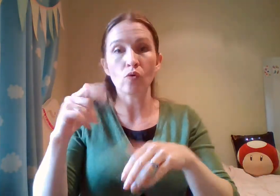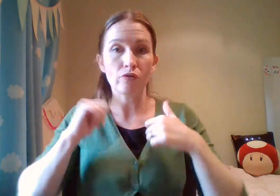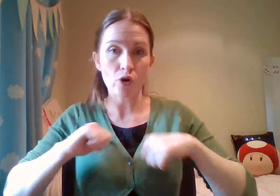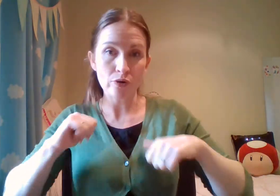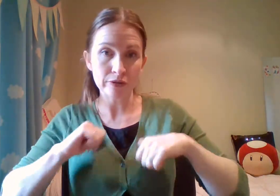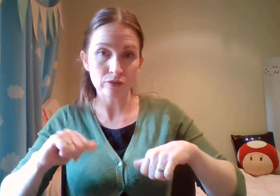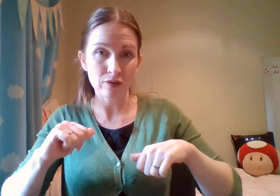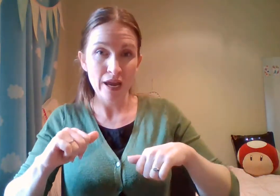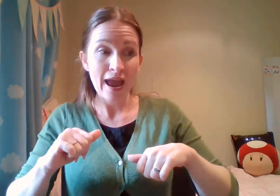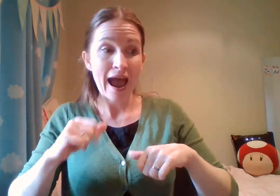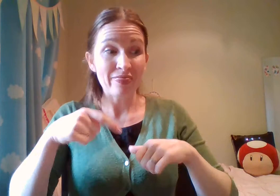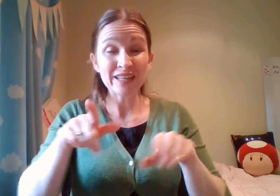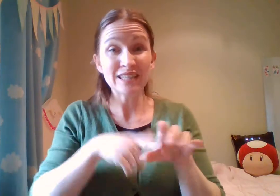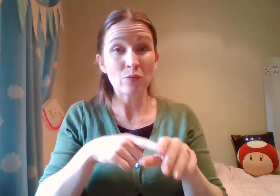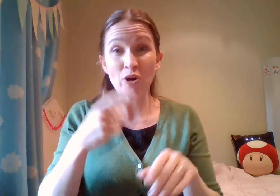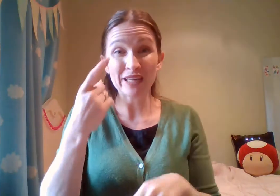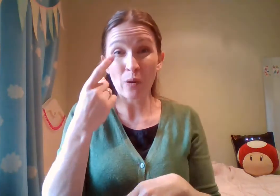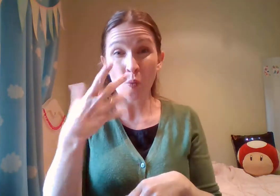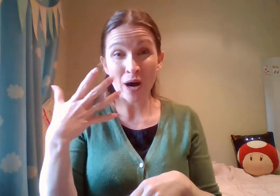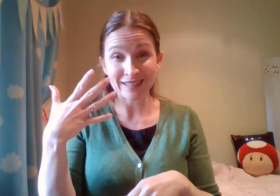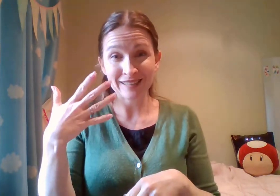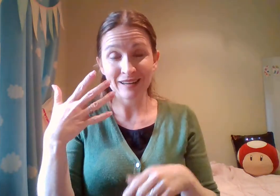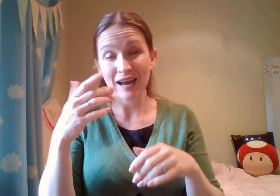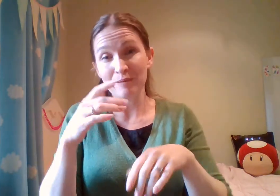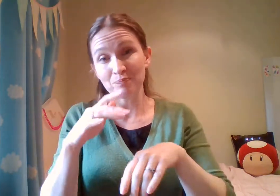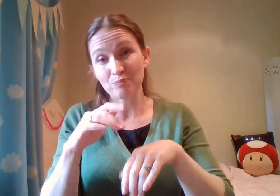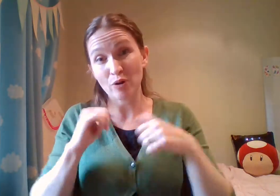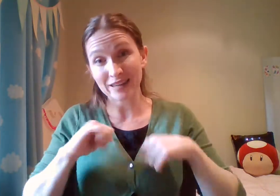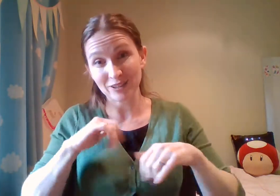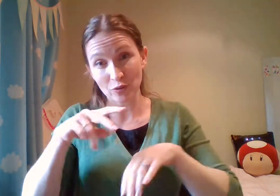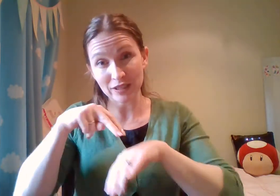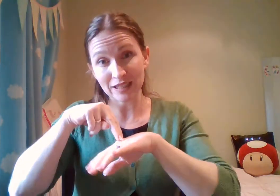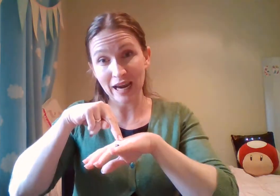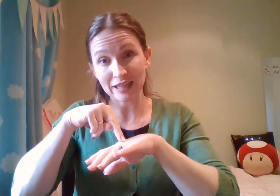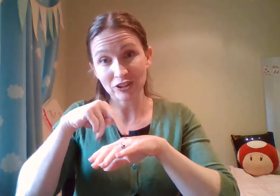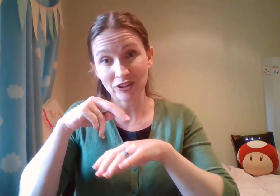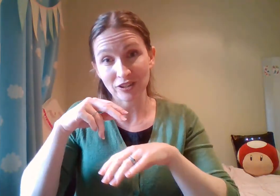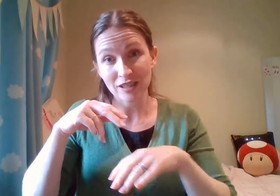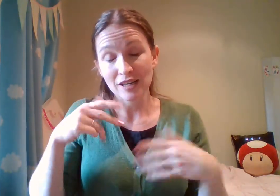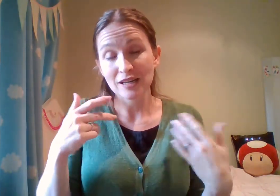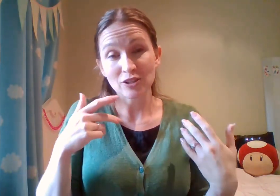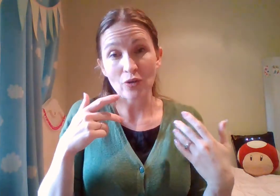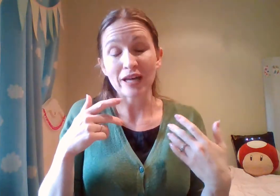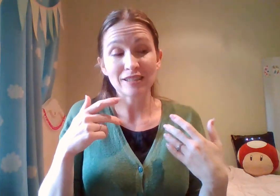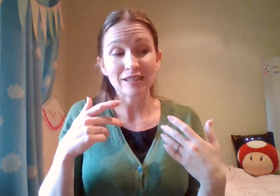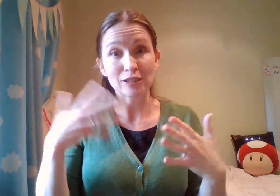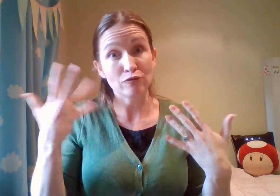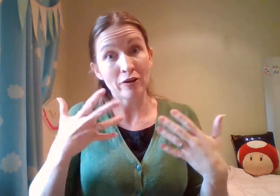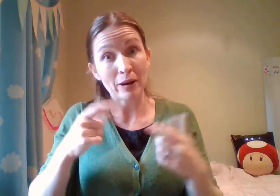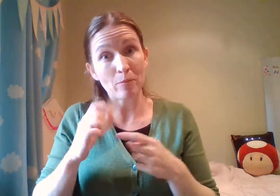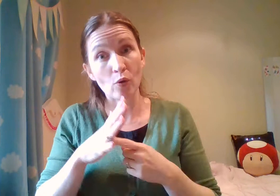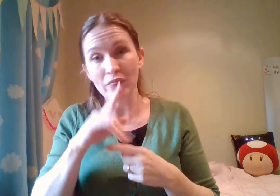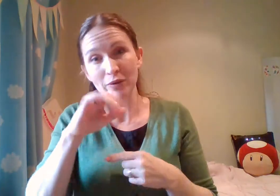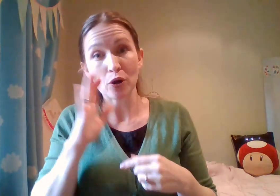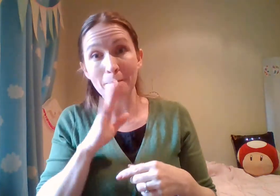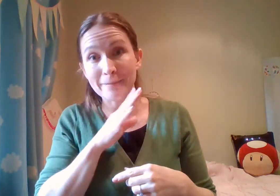the rehearsal. And this year we only get one practice on the stage, so it's very important that we don't miss